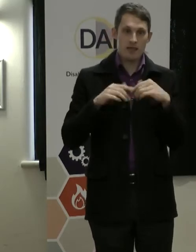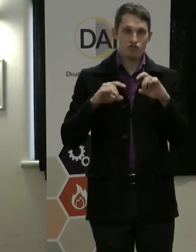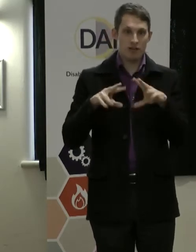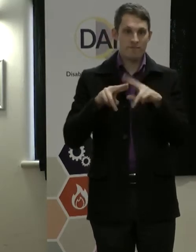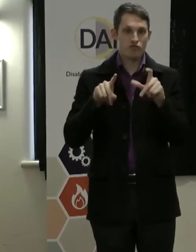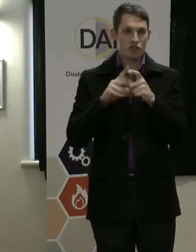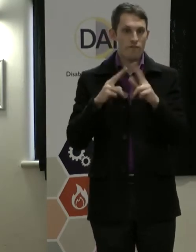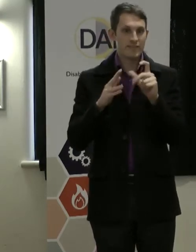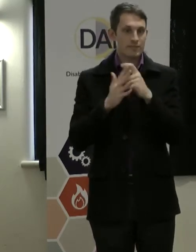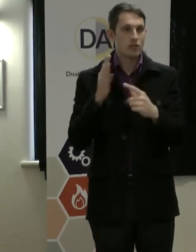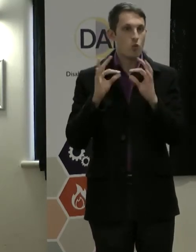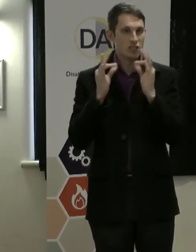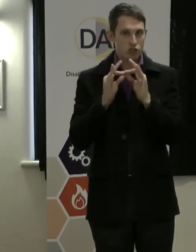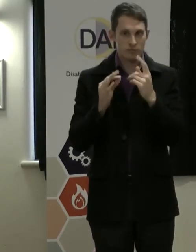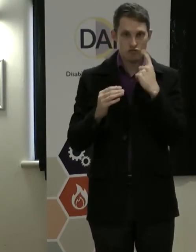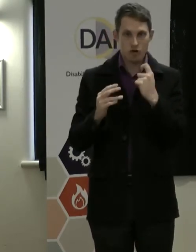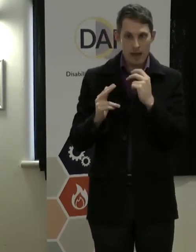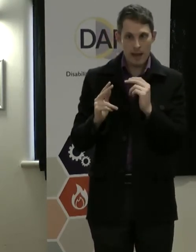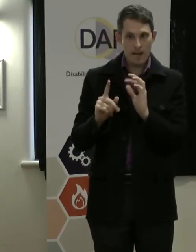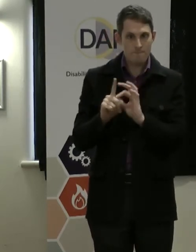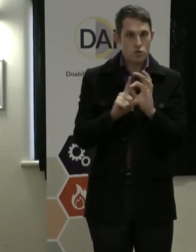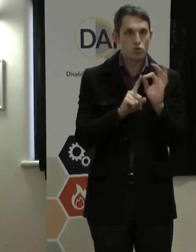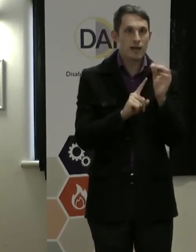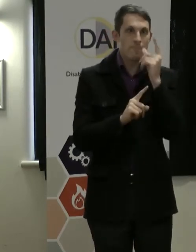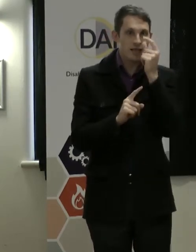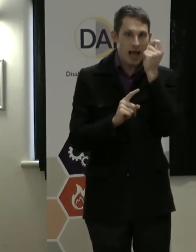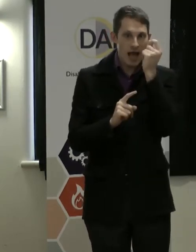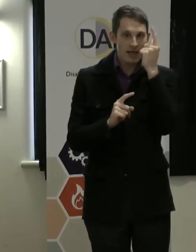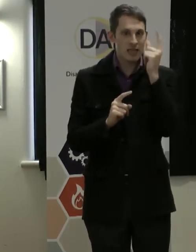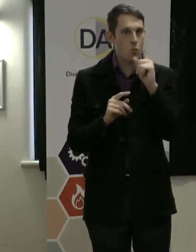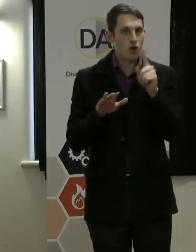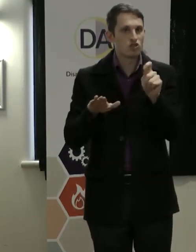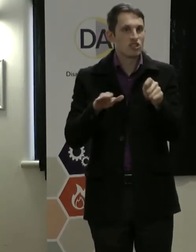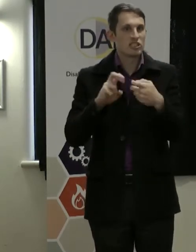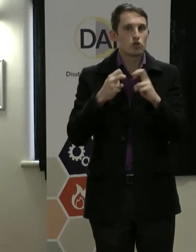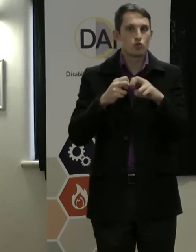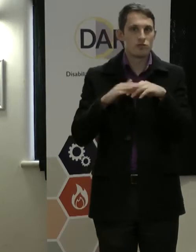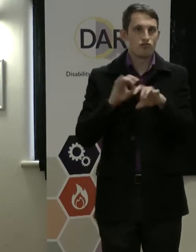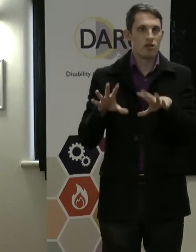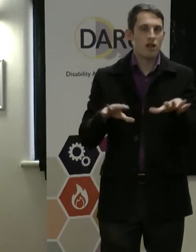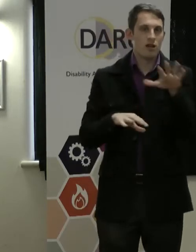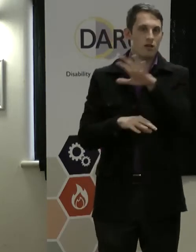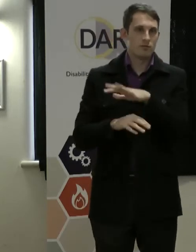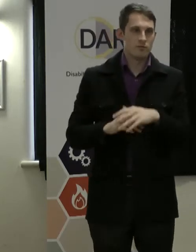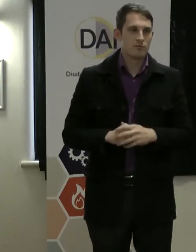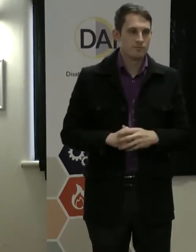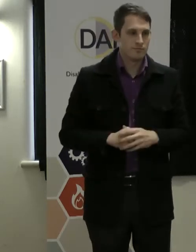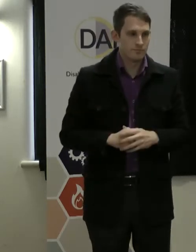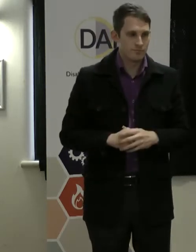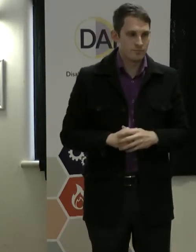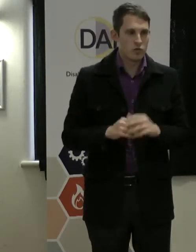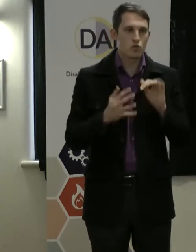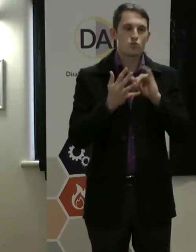Disability Organisations the capacity to understand what the justice issues are. So that's the second thing you do, is you